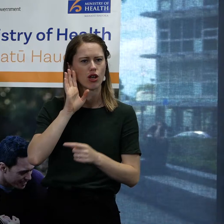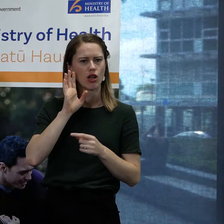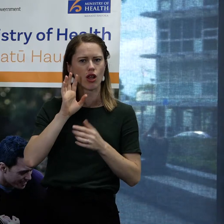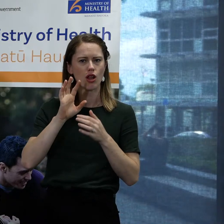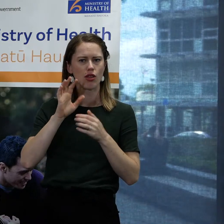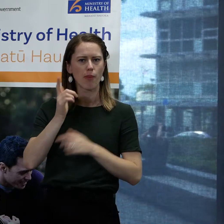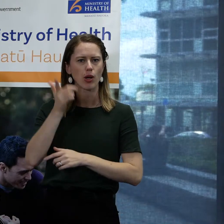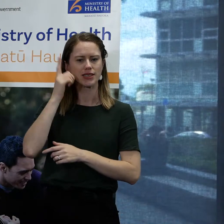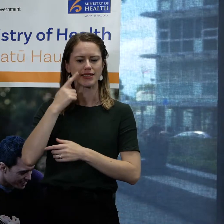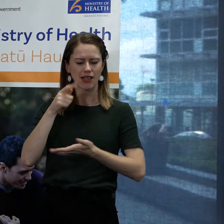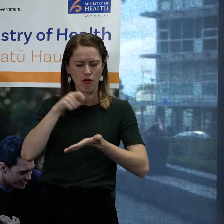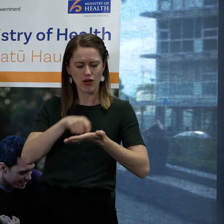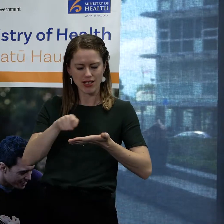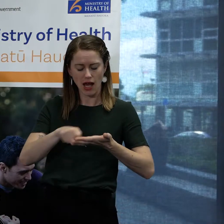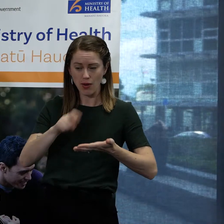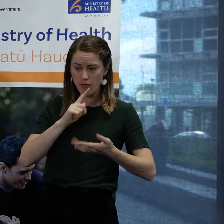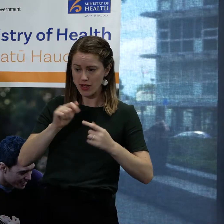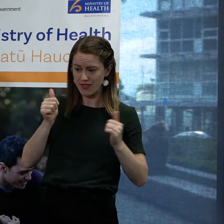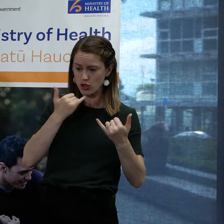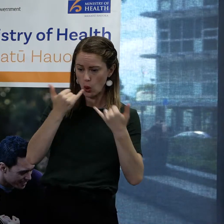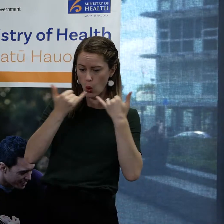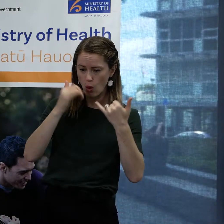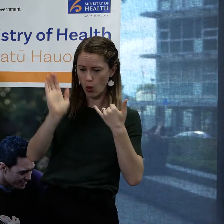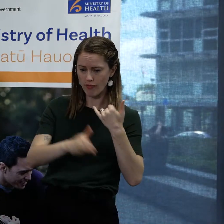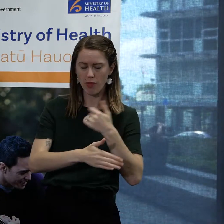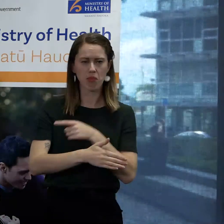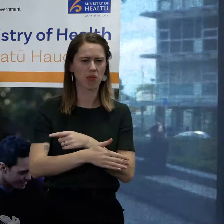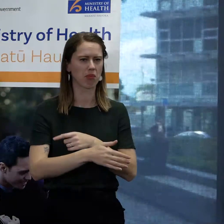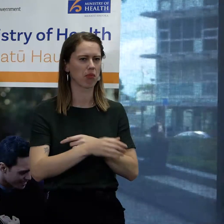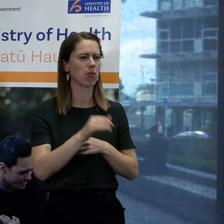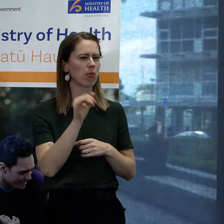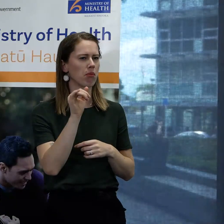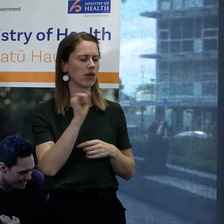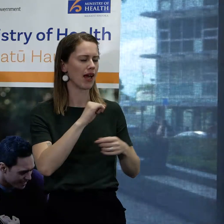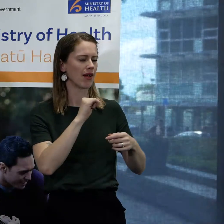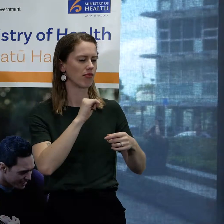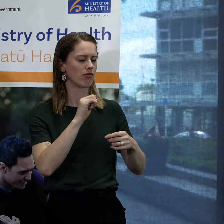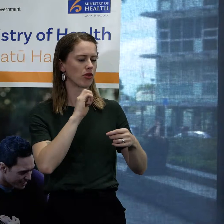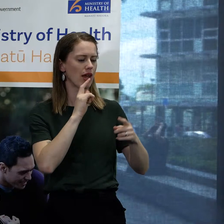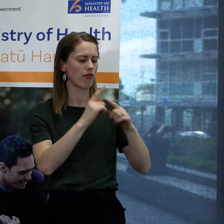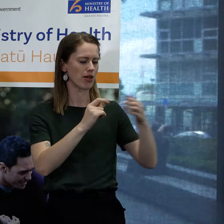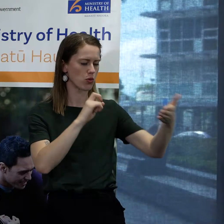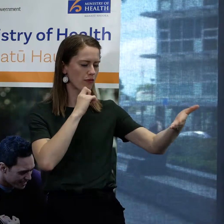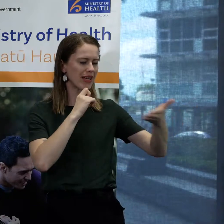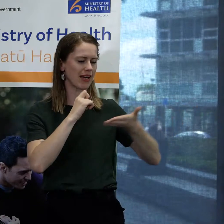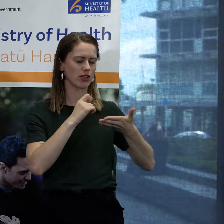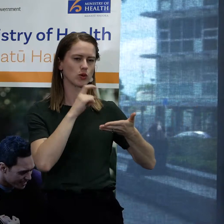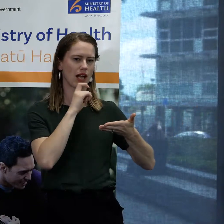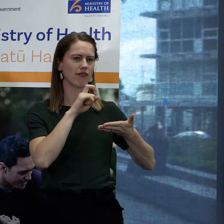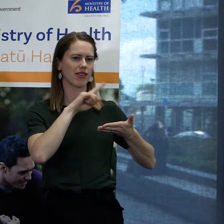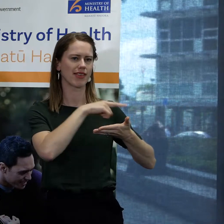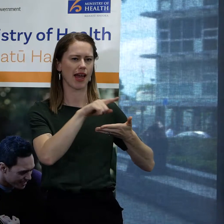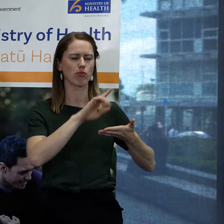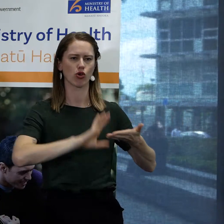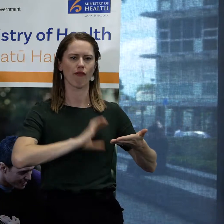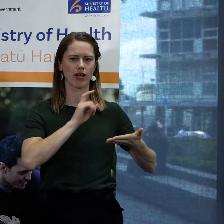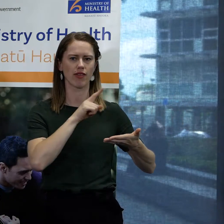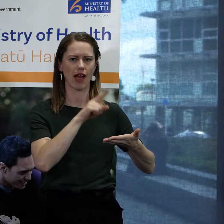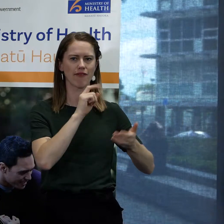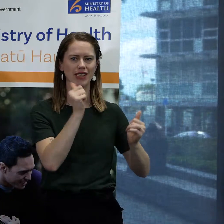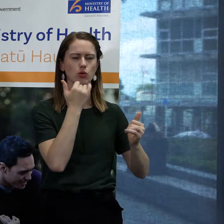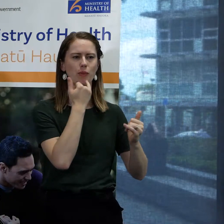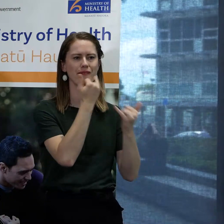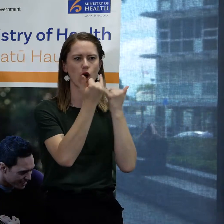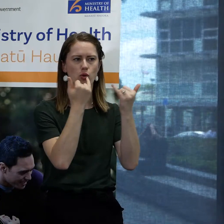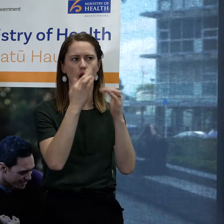had written down details? Have you called all of them? We would have been provided with those details, and I'm confident they would have all been phoned